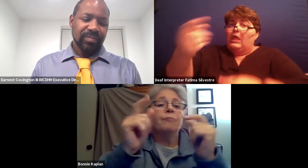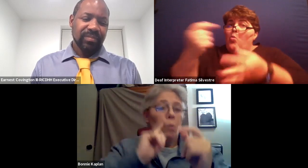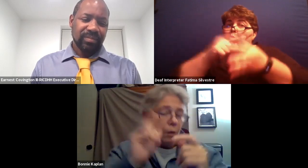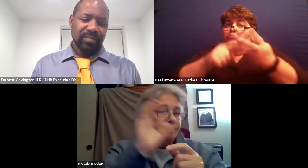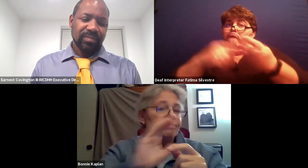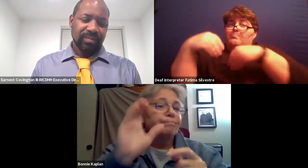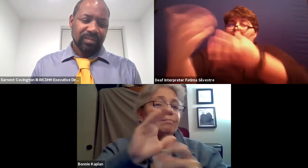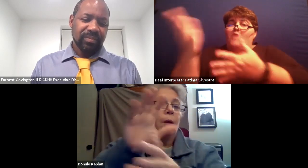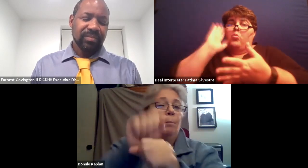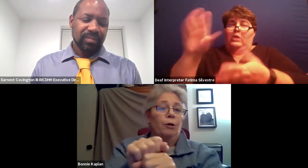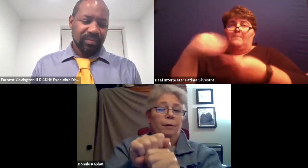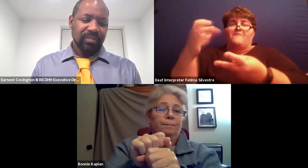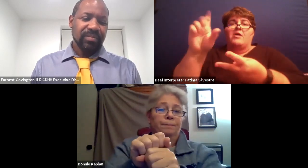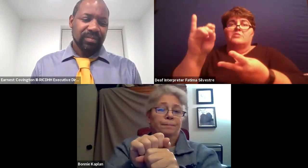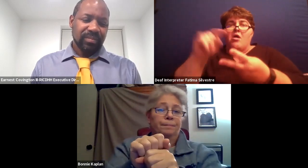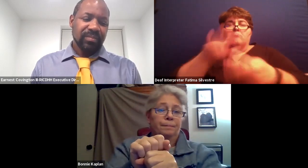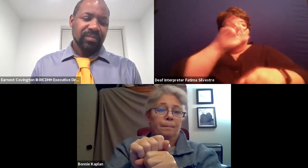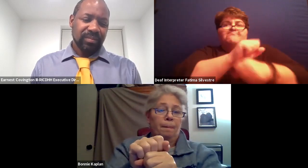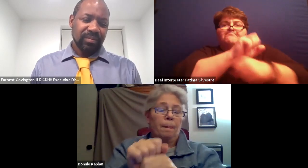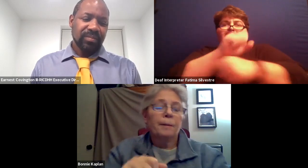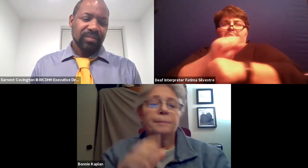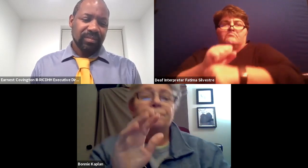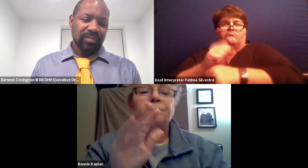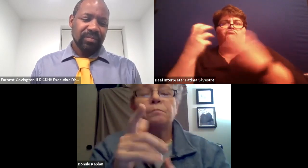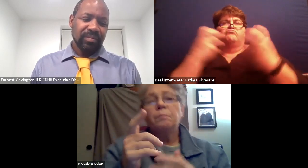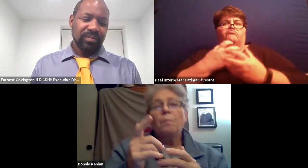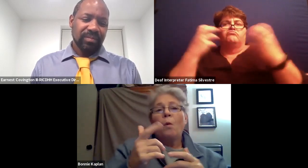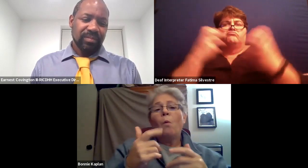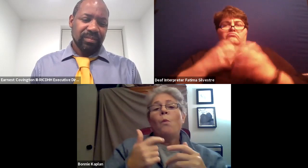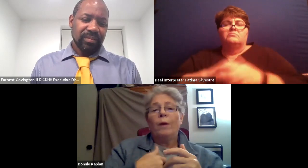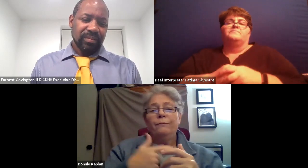because we've been very direct and very clear about what's necessary.